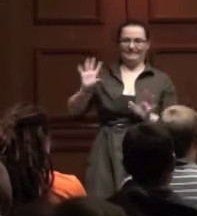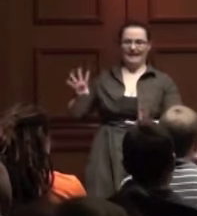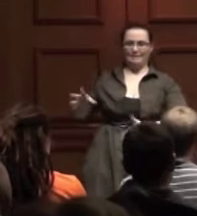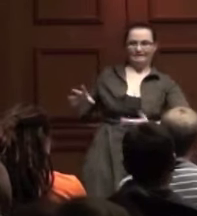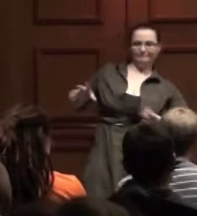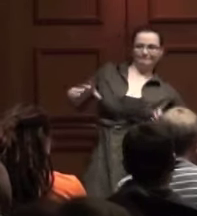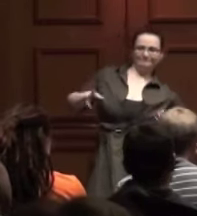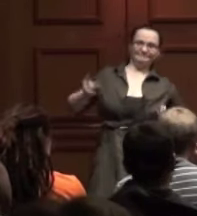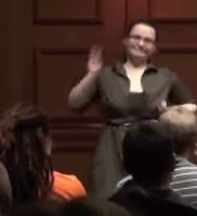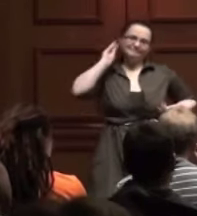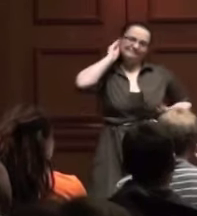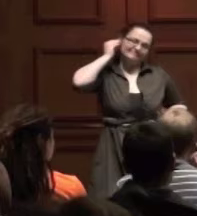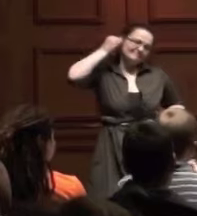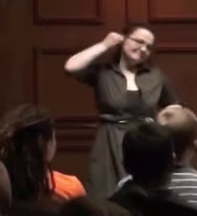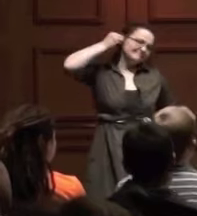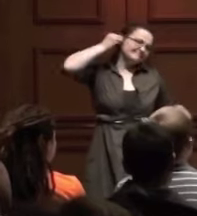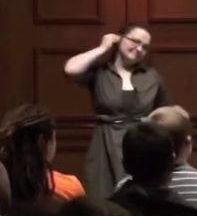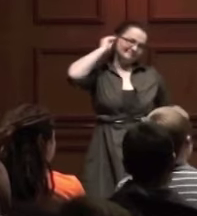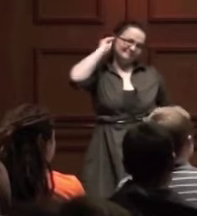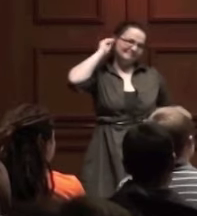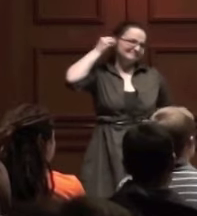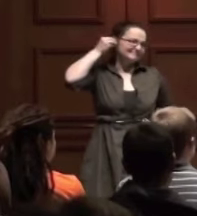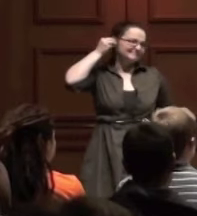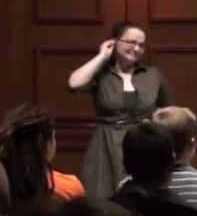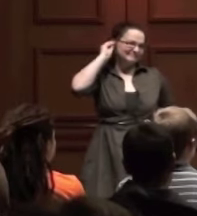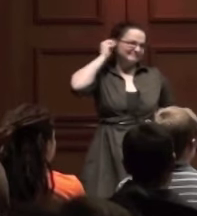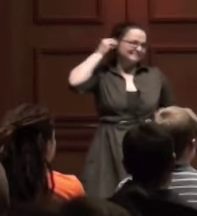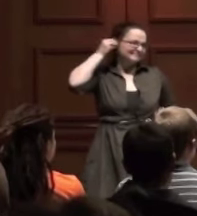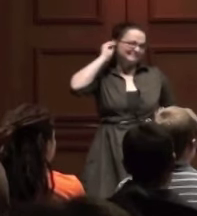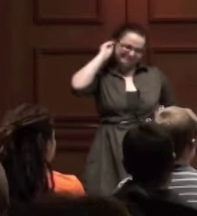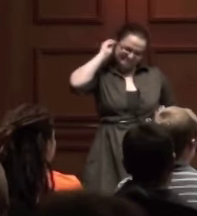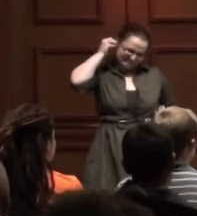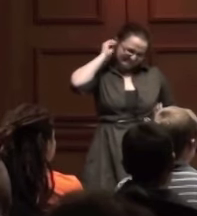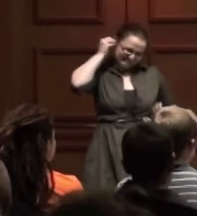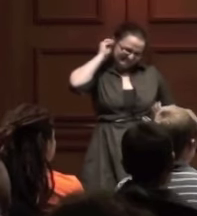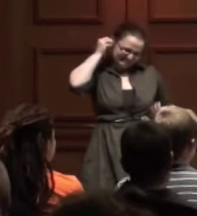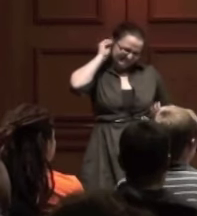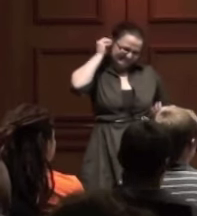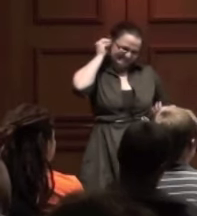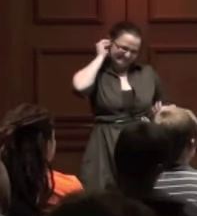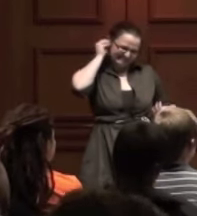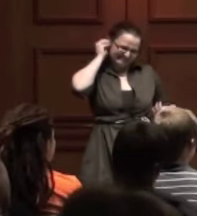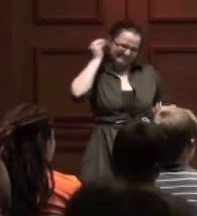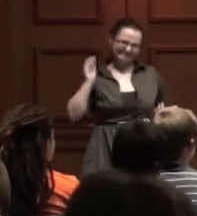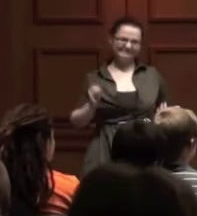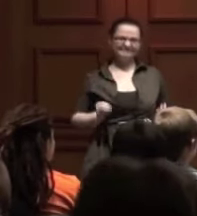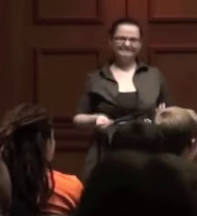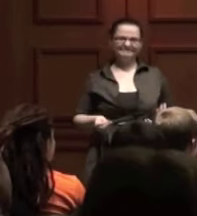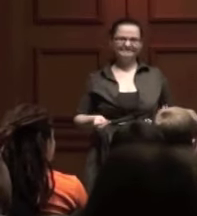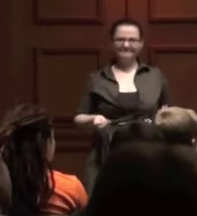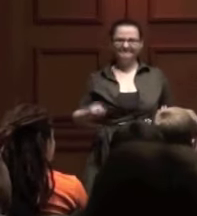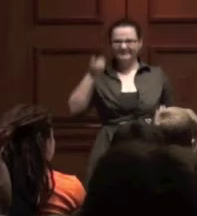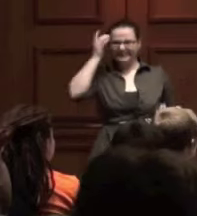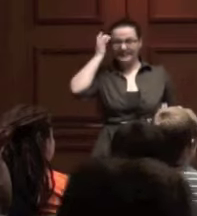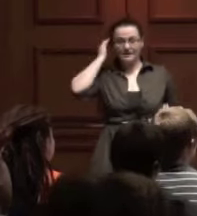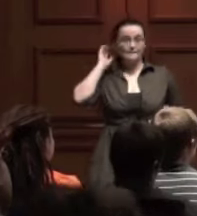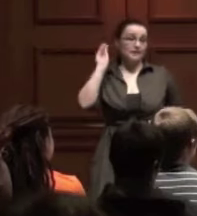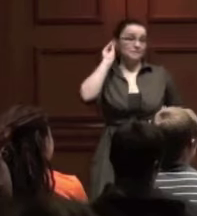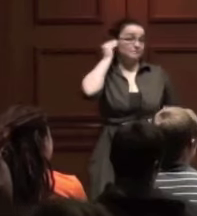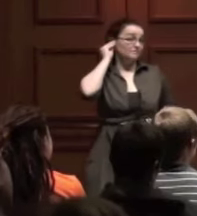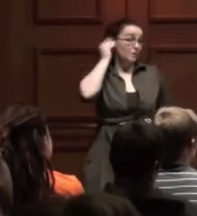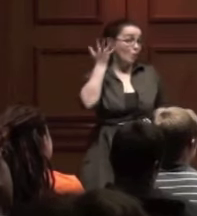into the other arm so I could cram the napkin as deep into my ear as I could, both for